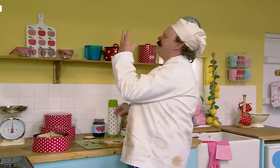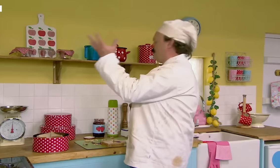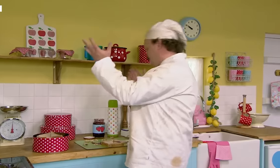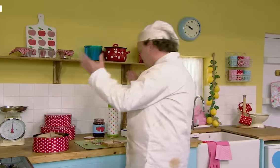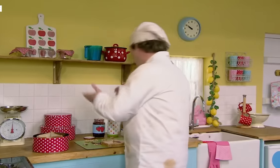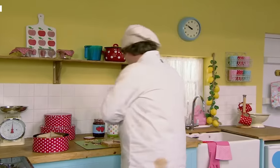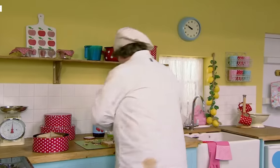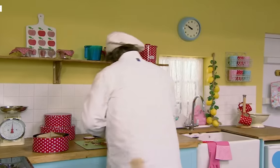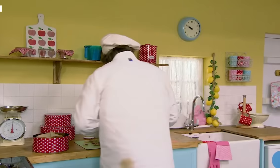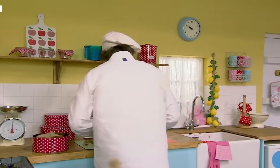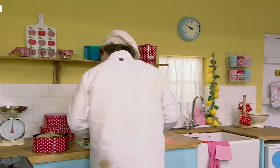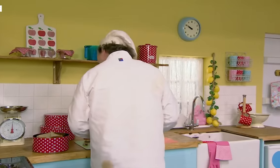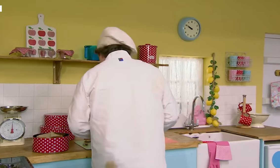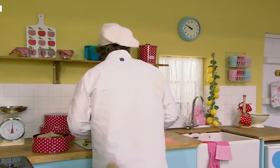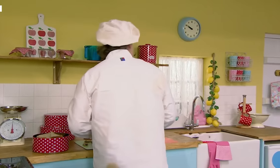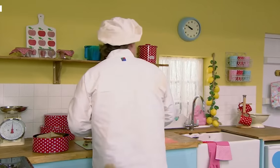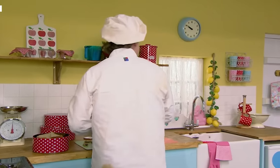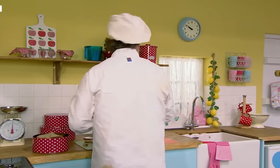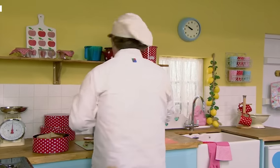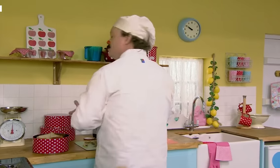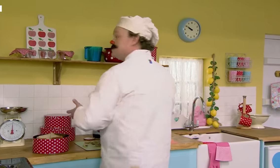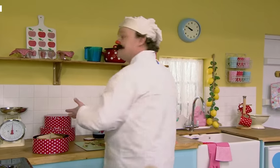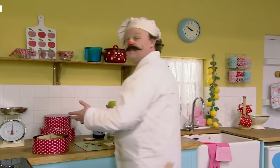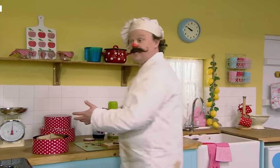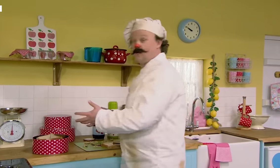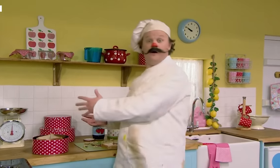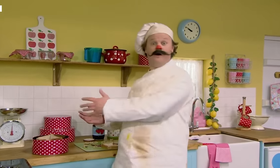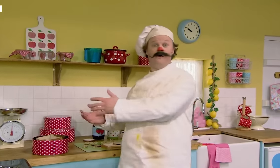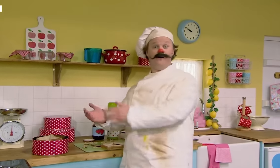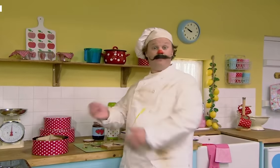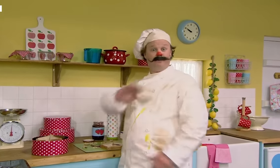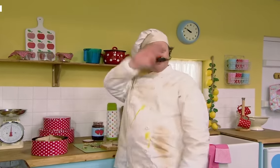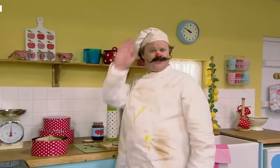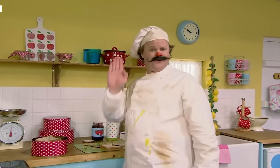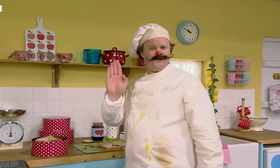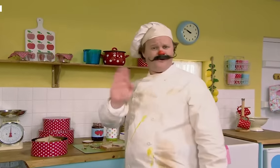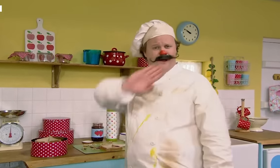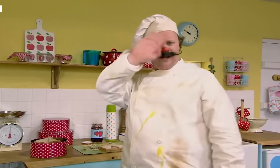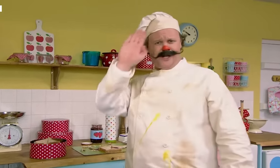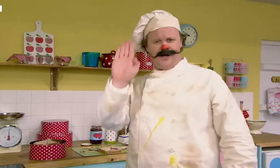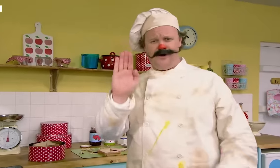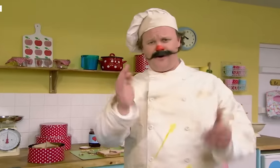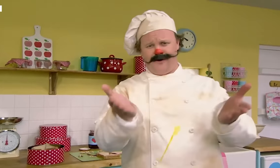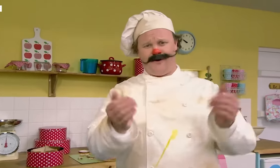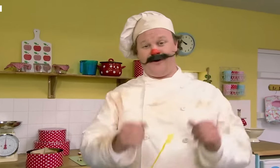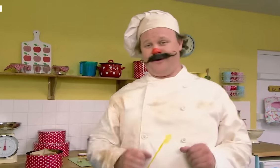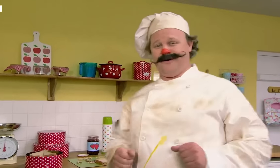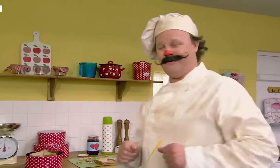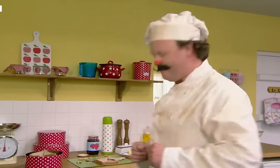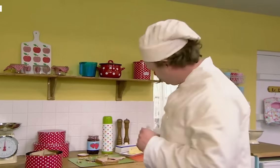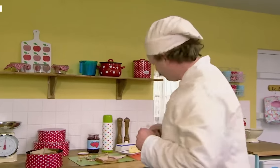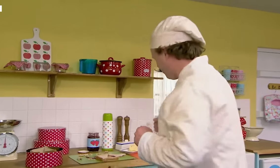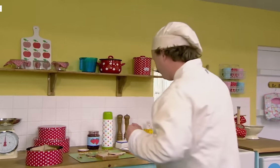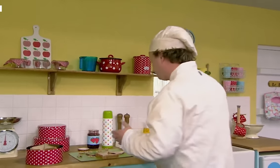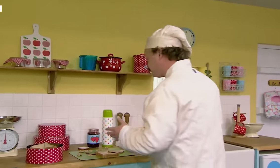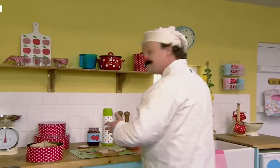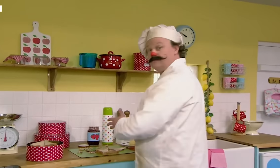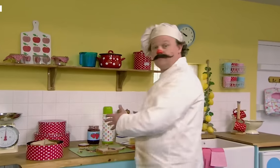Beautiful! Hello, Chef Tumble. Eh? Who said that? Oh, bonjour! Hello! What are you making, Chef